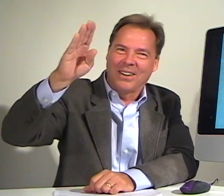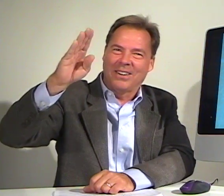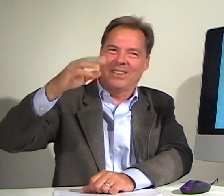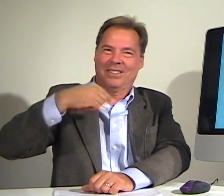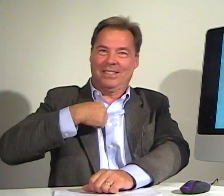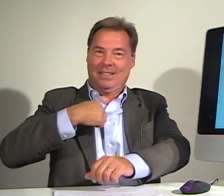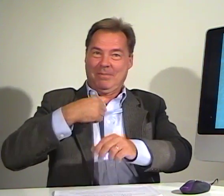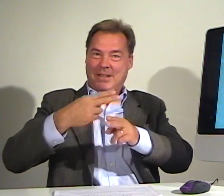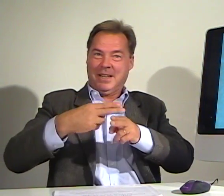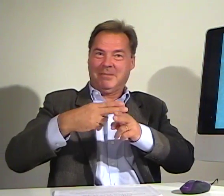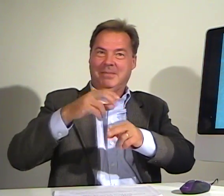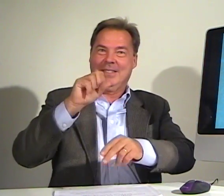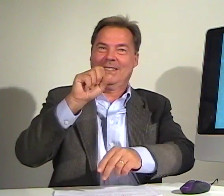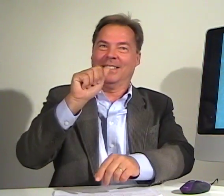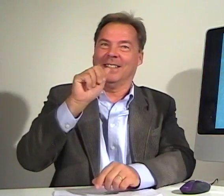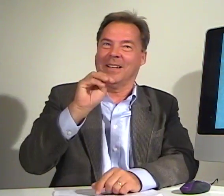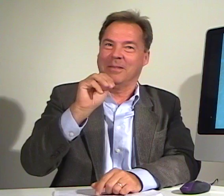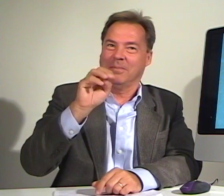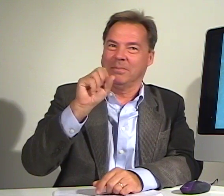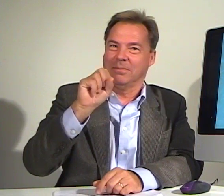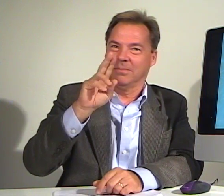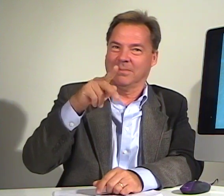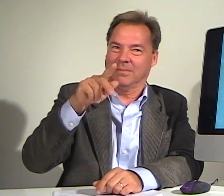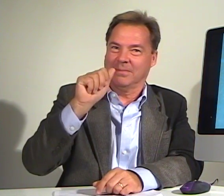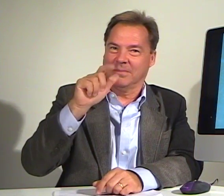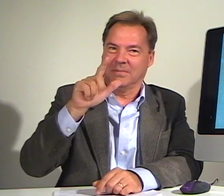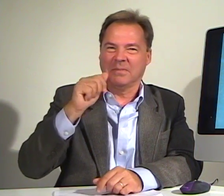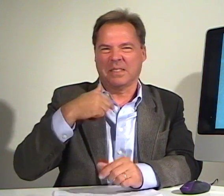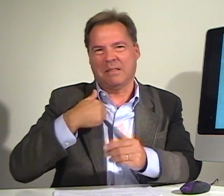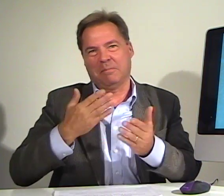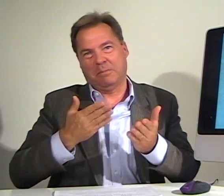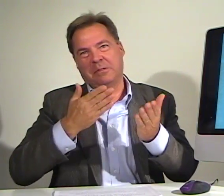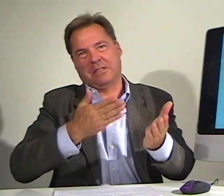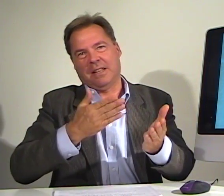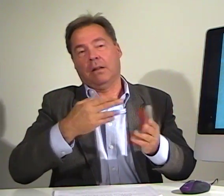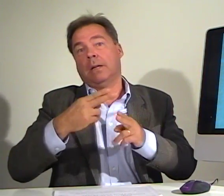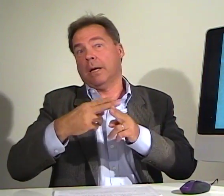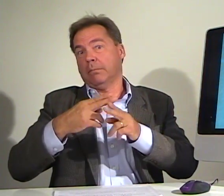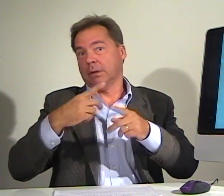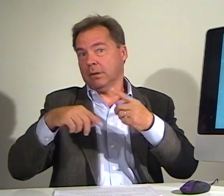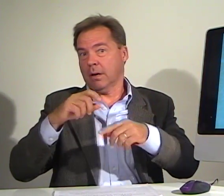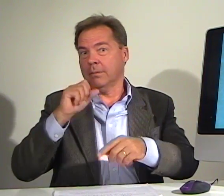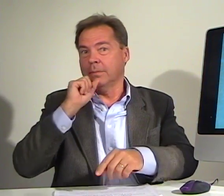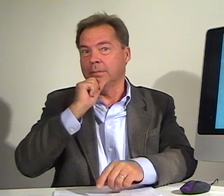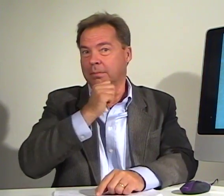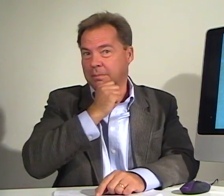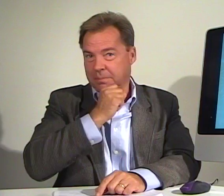Hello, my name is Sam Supalla, and I'll be your presenter